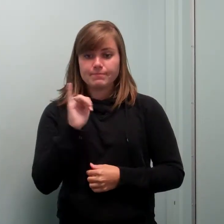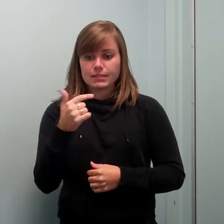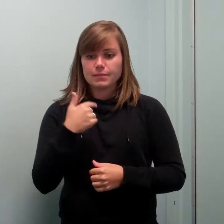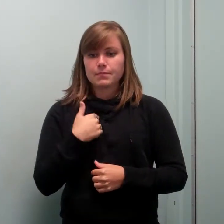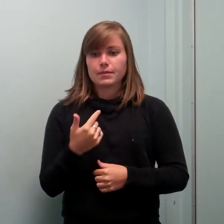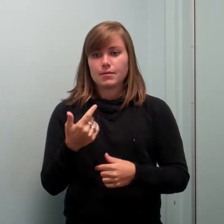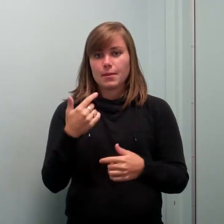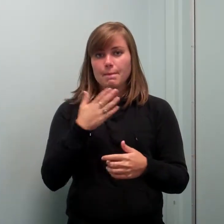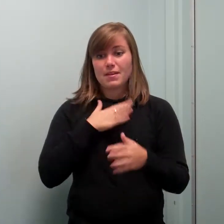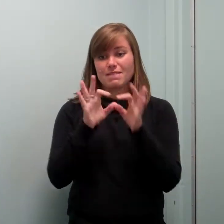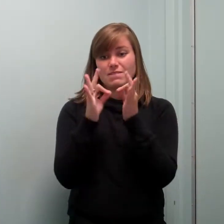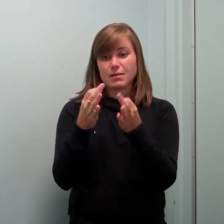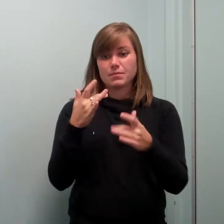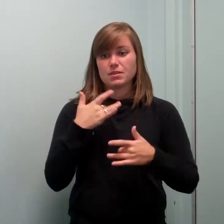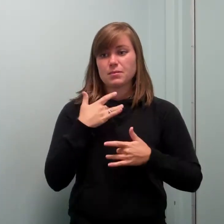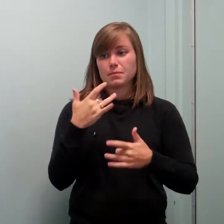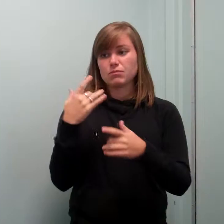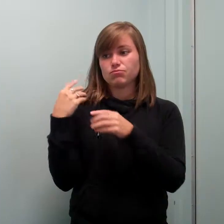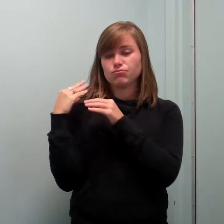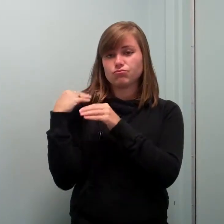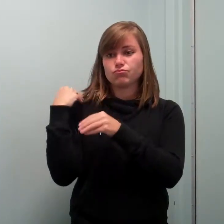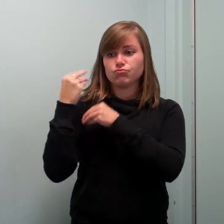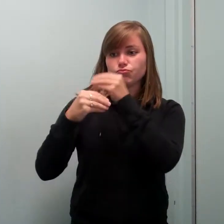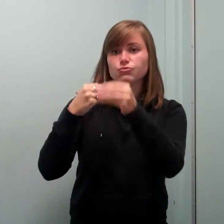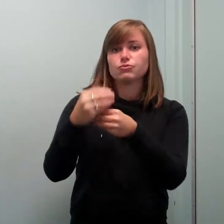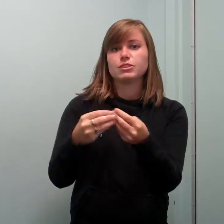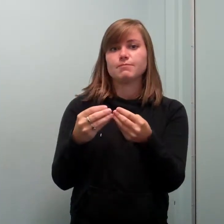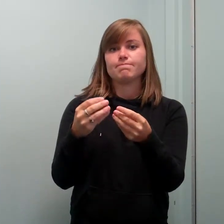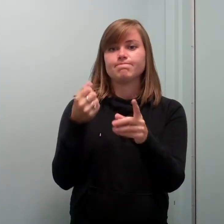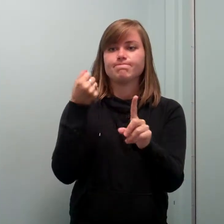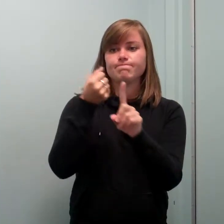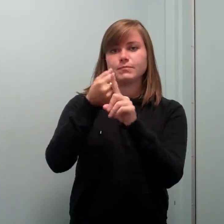in families. So I'm preparing to get Alzheimer's disease.